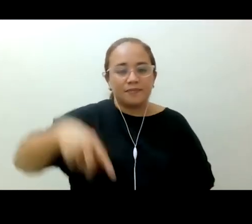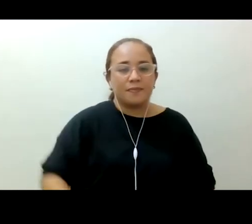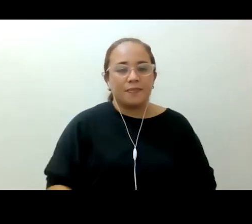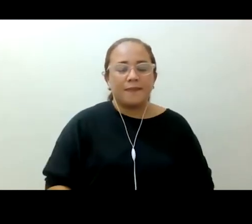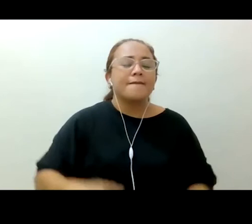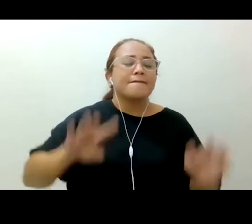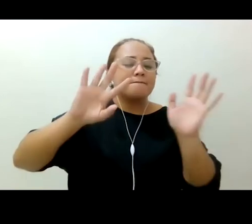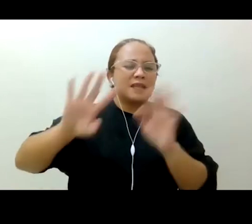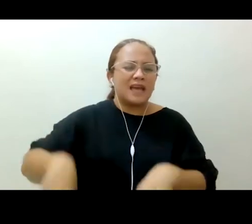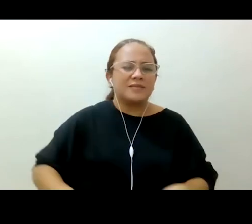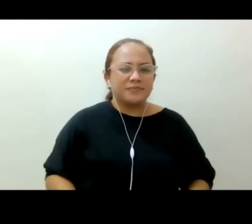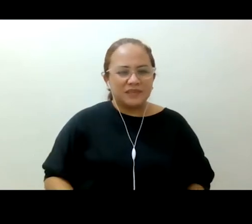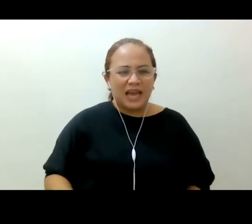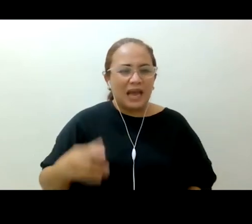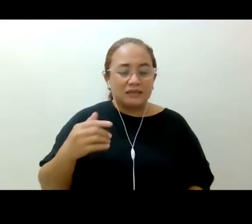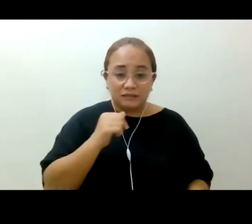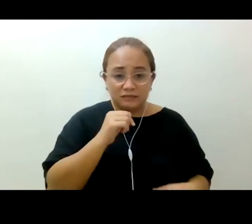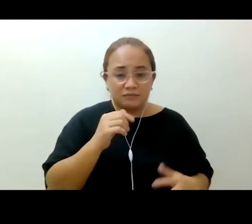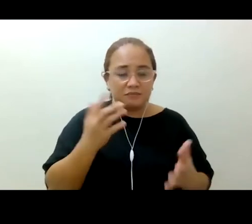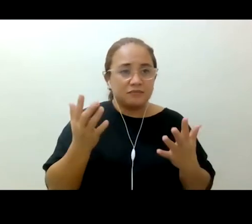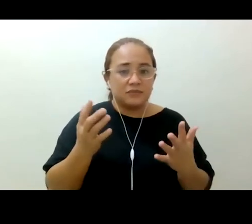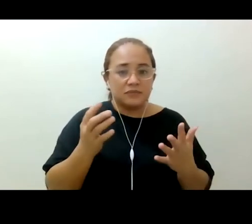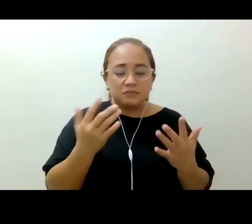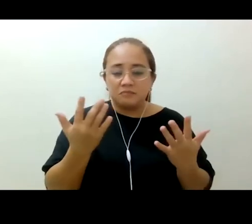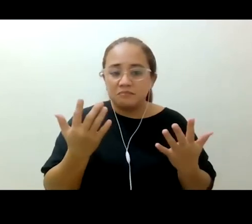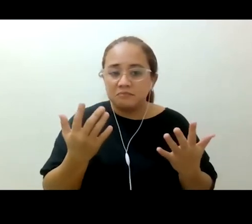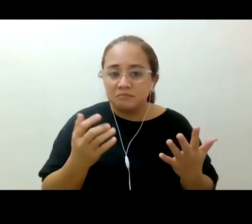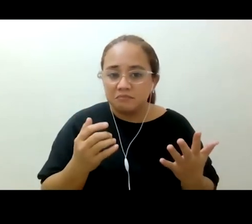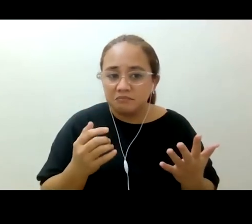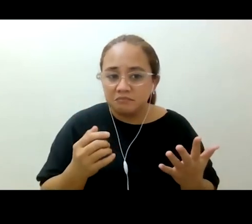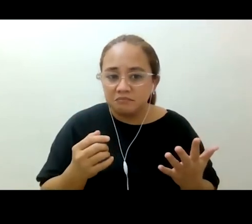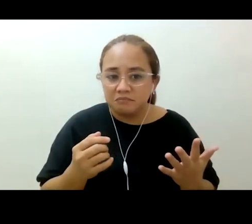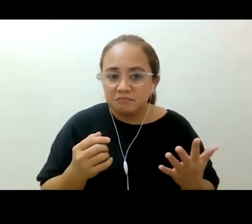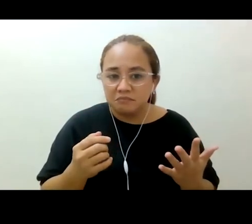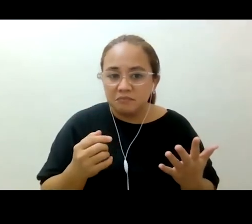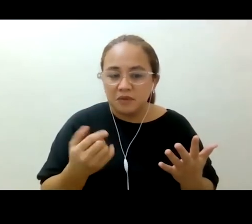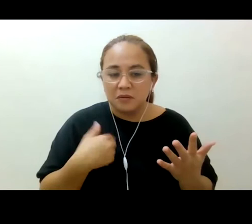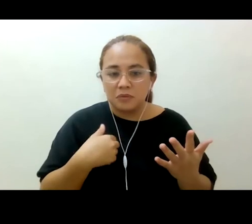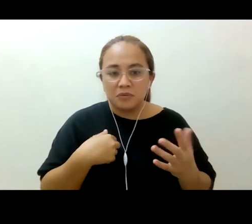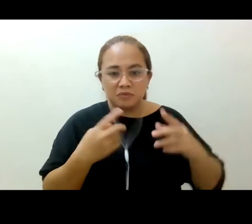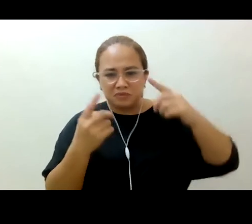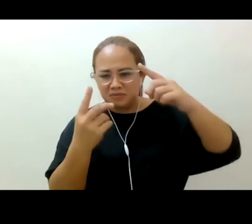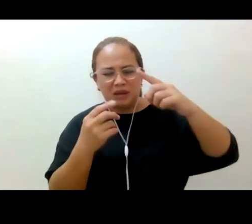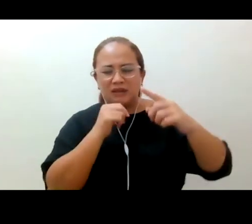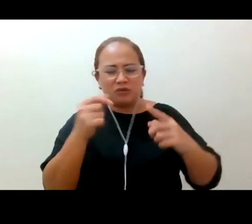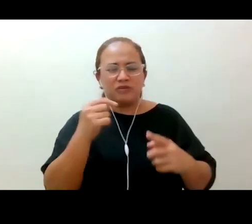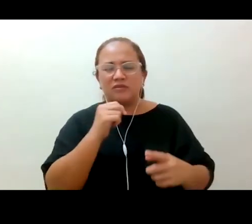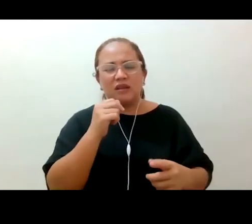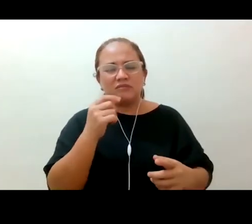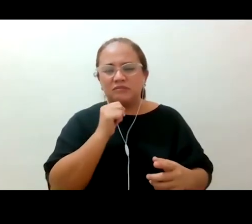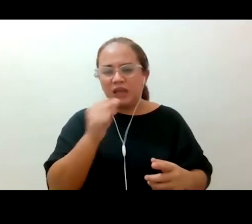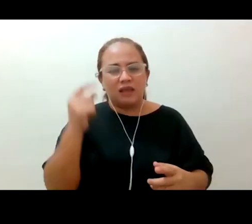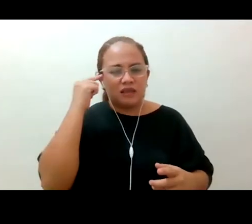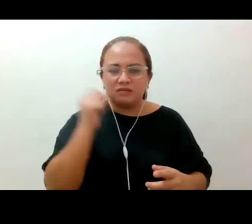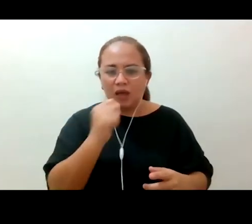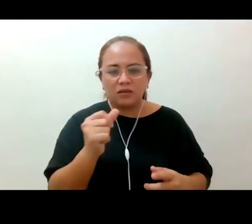Anyway, I don't think you're going to have that many that are going to be diagonal like that. But when we get to that,